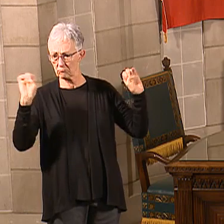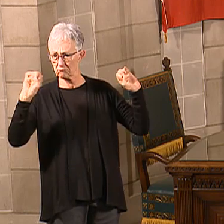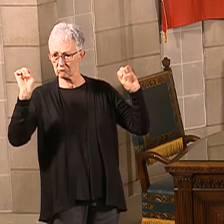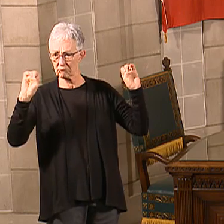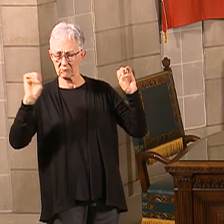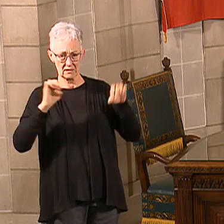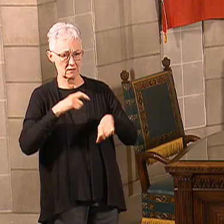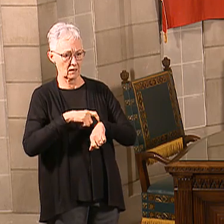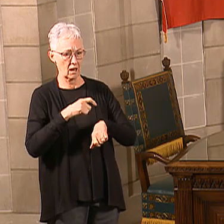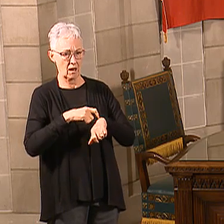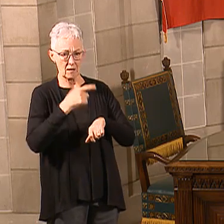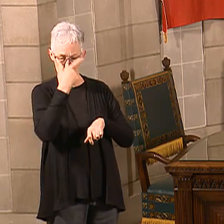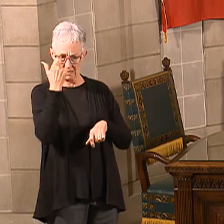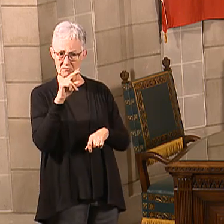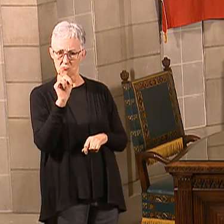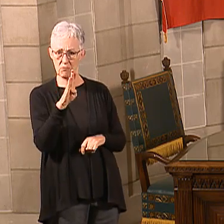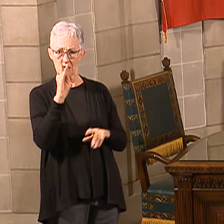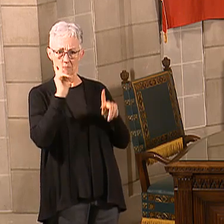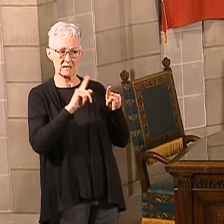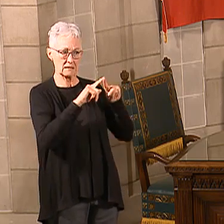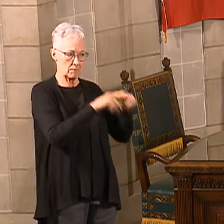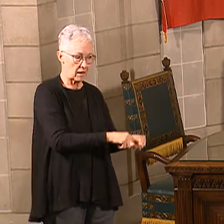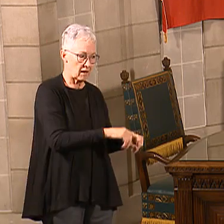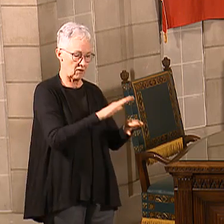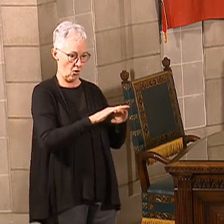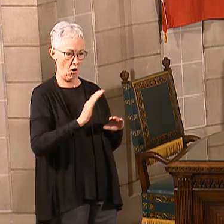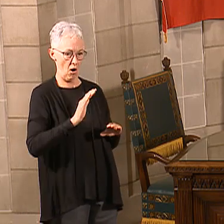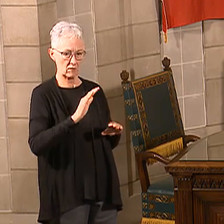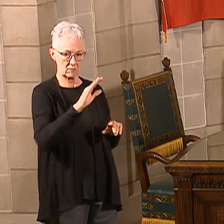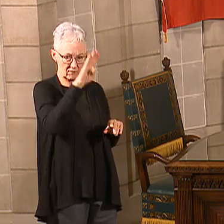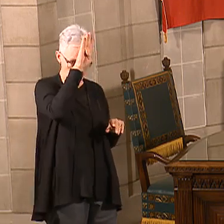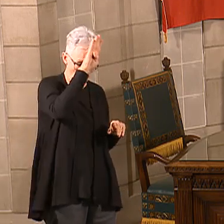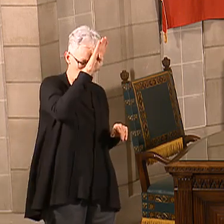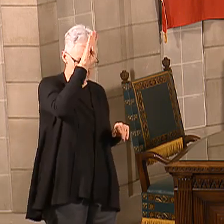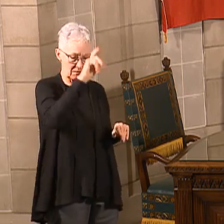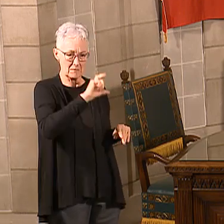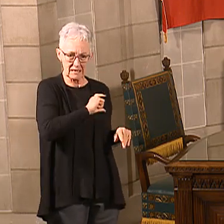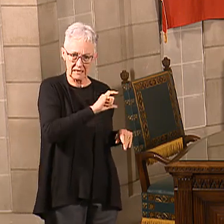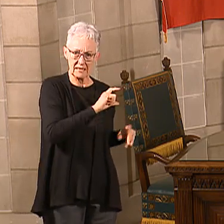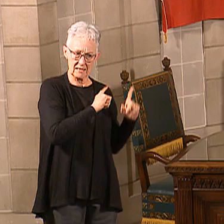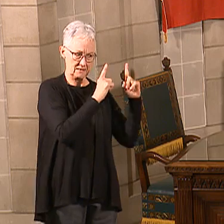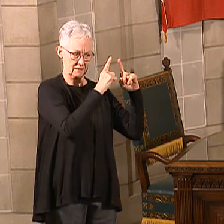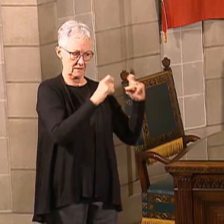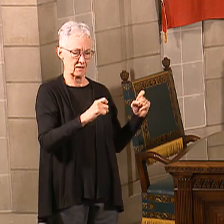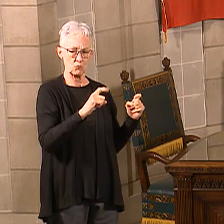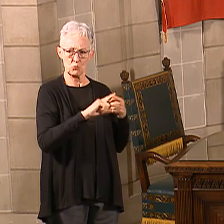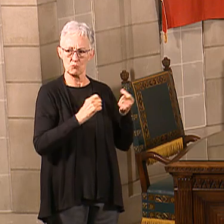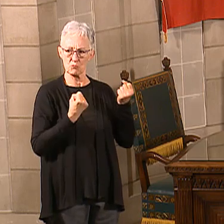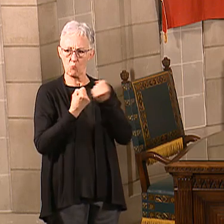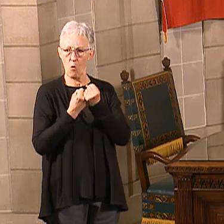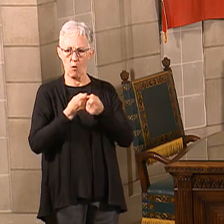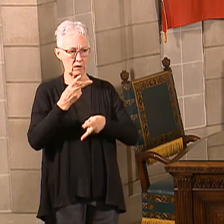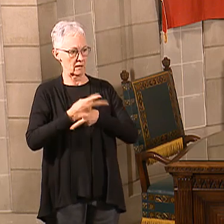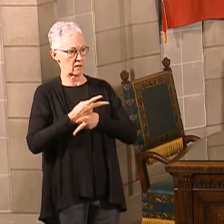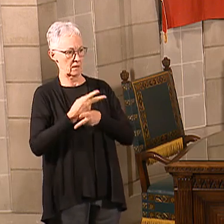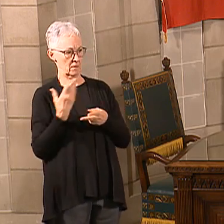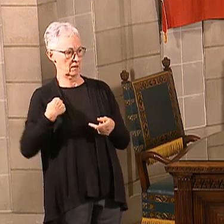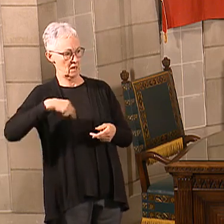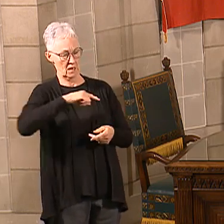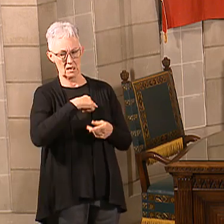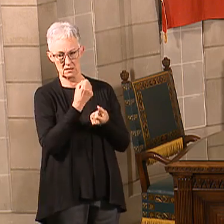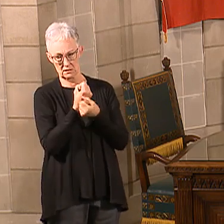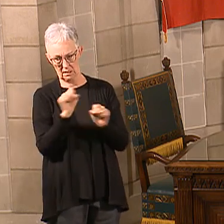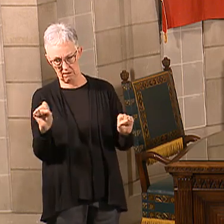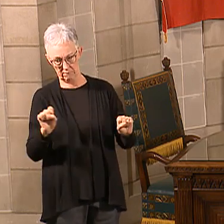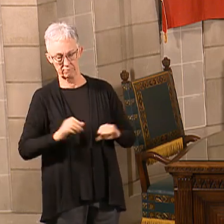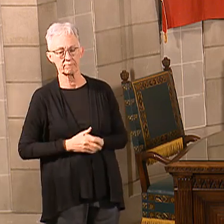Nebraskans rely upon our services. As the governor mentioned, we're well positioned from an operational perspective within state government to